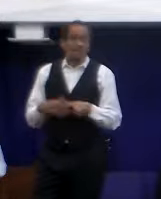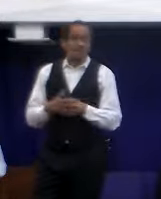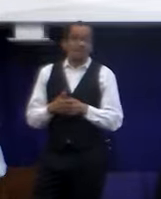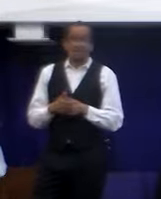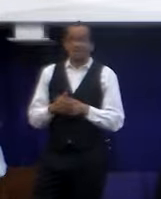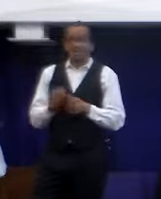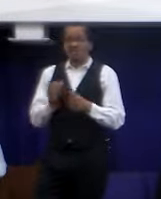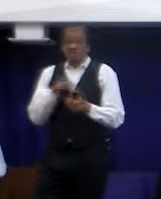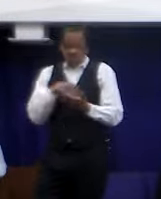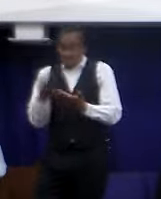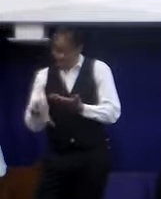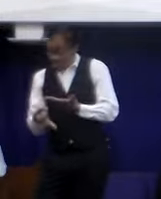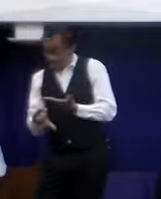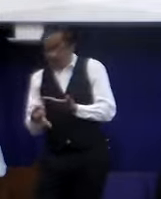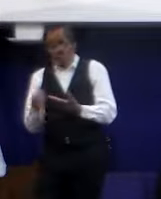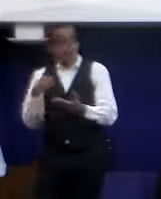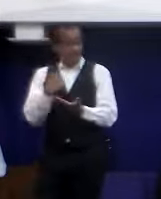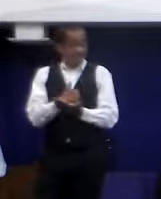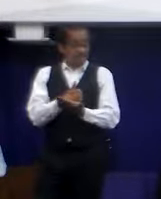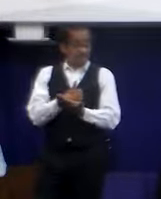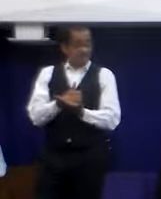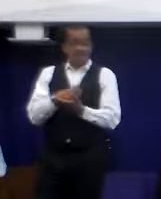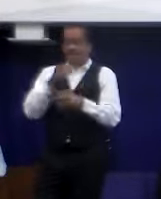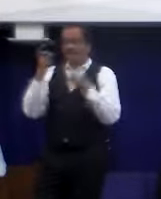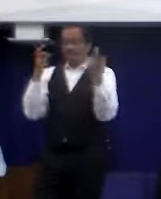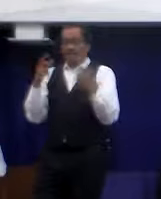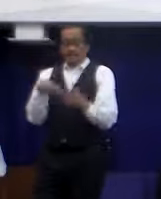Amen. Hallelujah. What did it say?